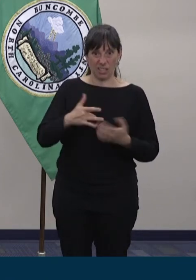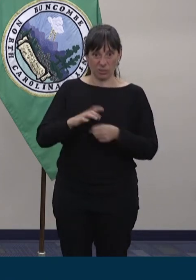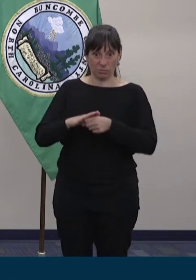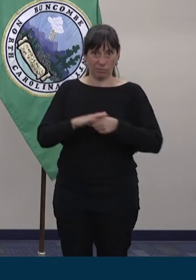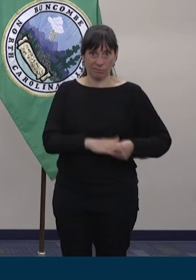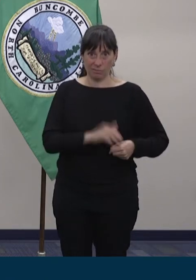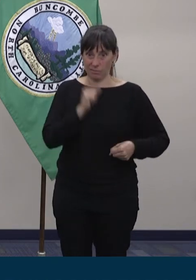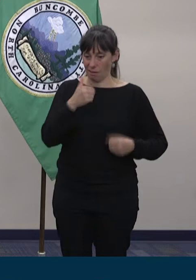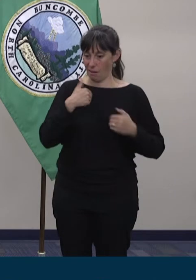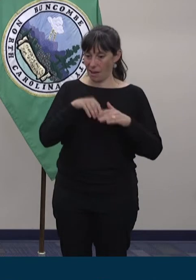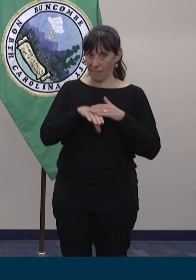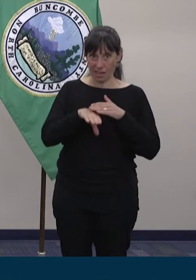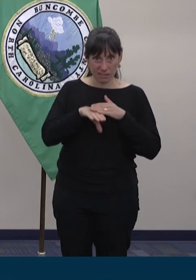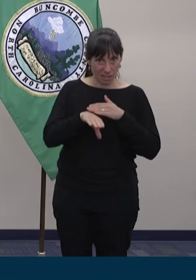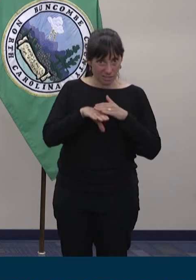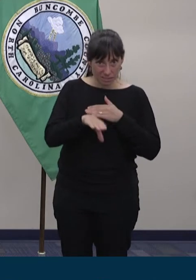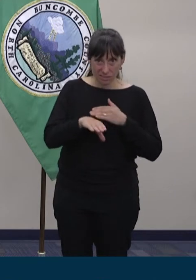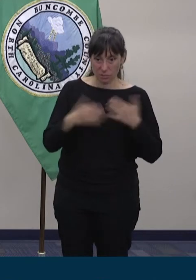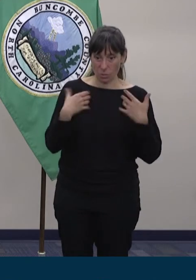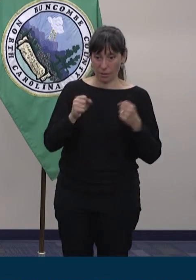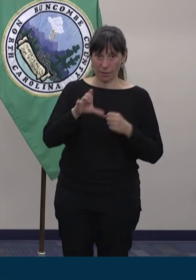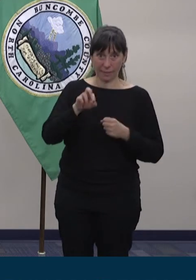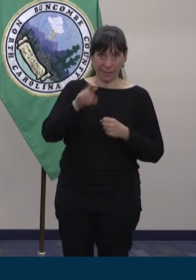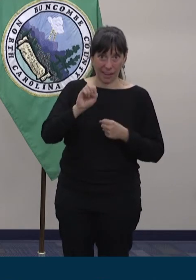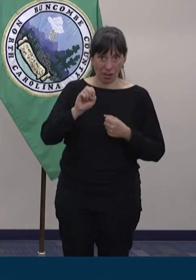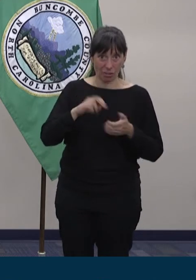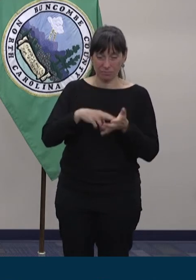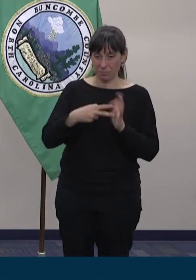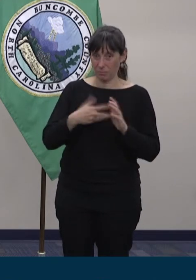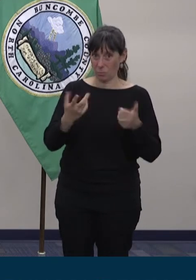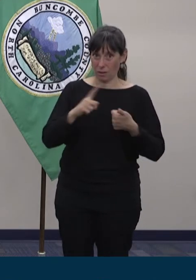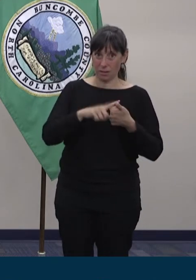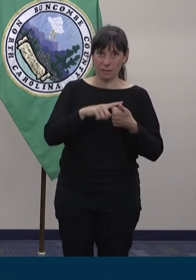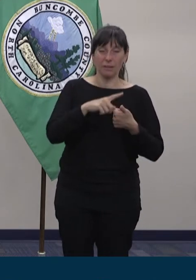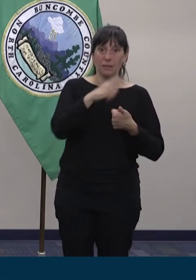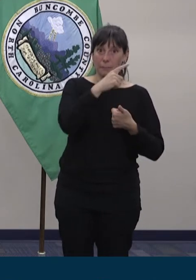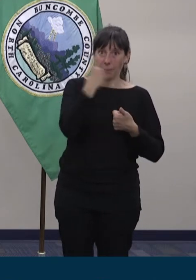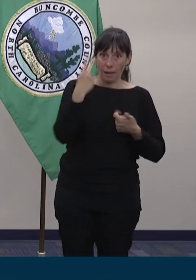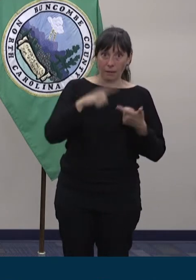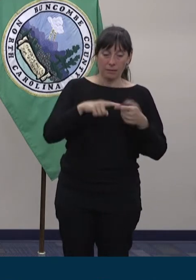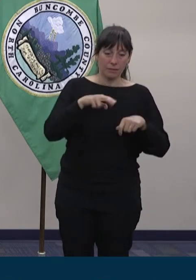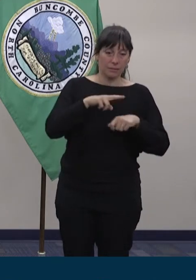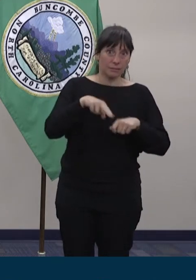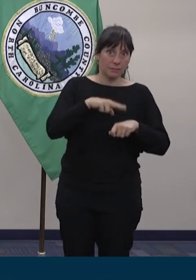COVID-19, so Black, Indigenous, and people of color, to get tested.